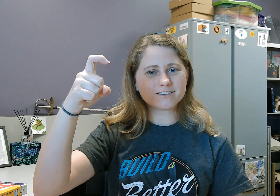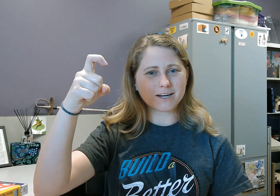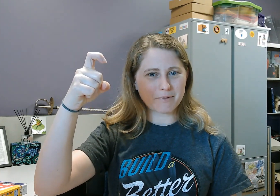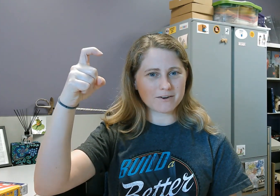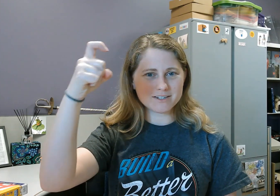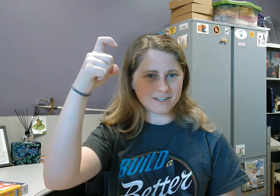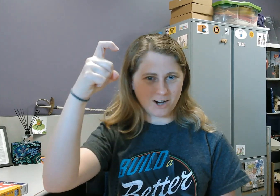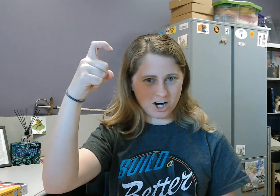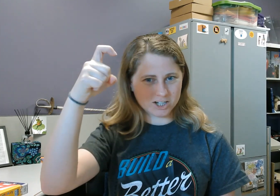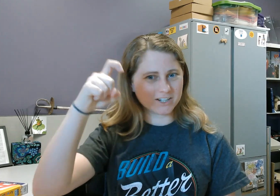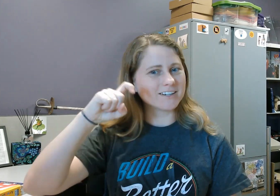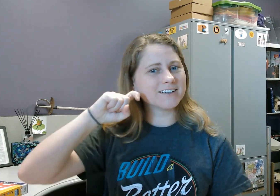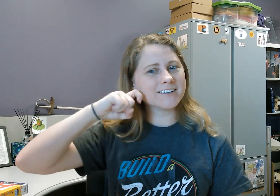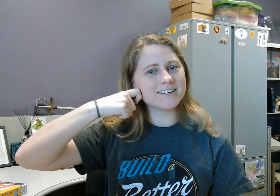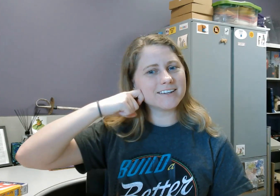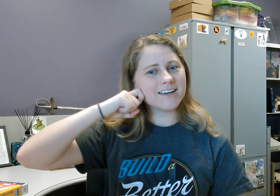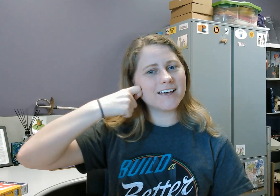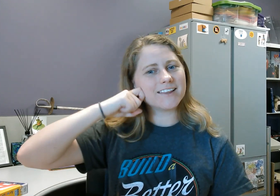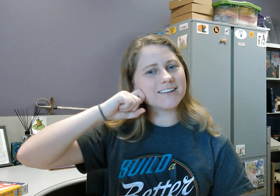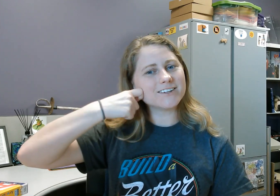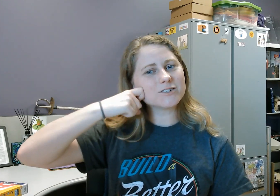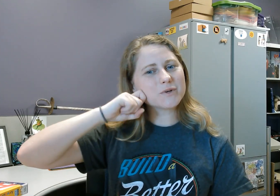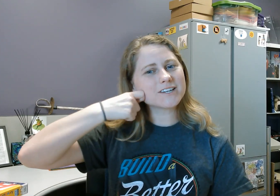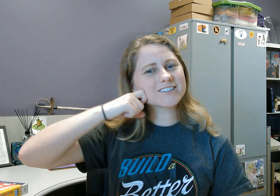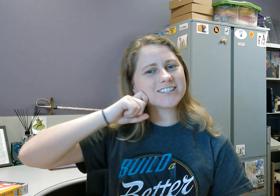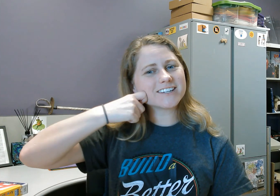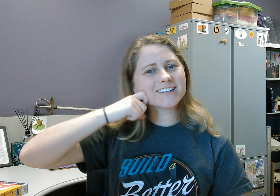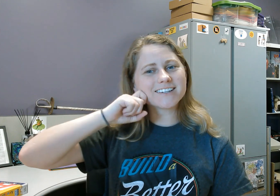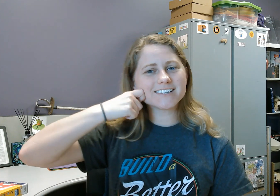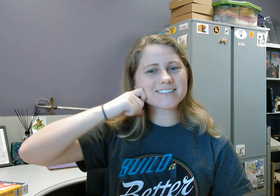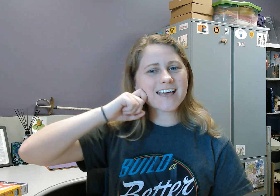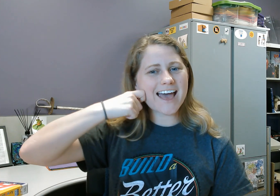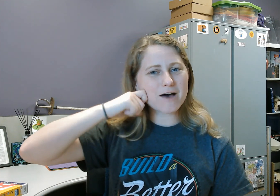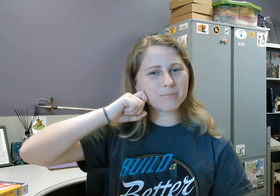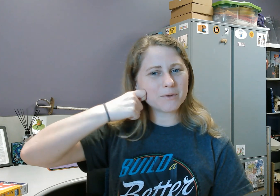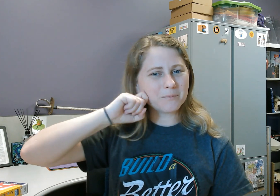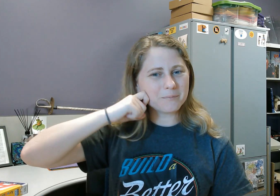like a pirate, like arg, and then you tweak your cheek. Just apple.